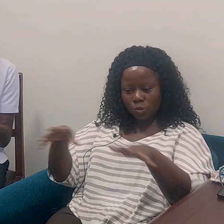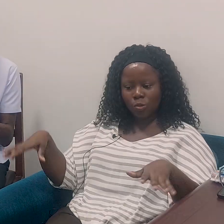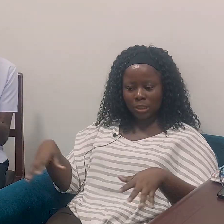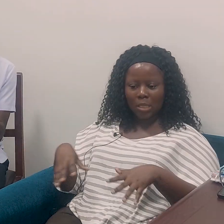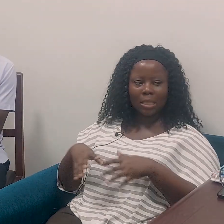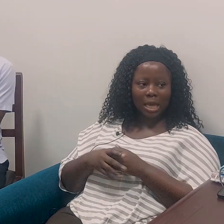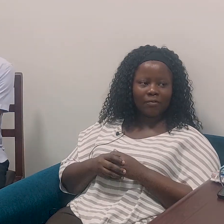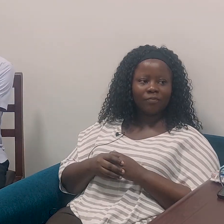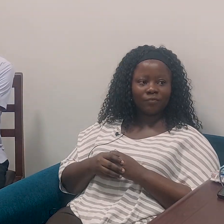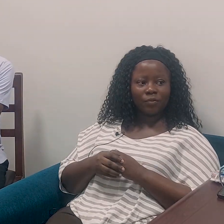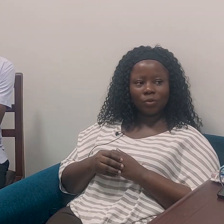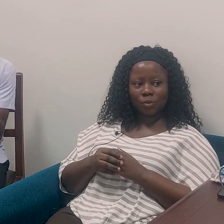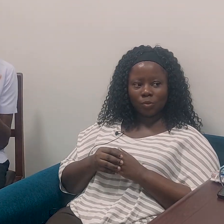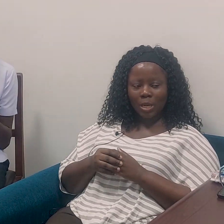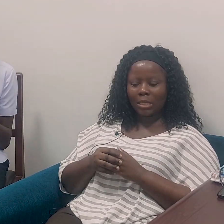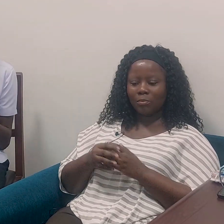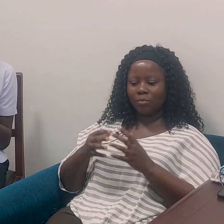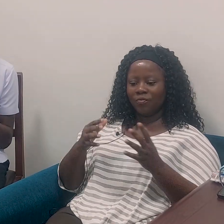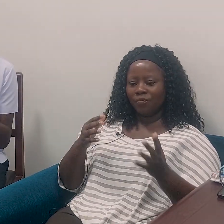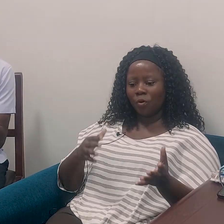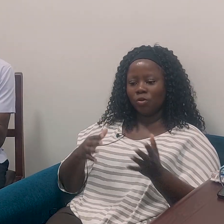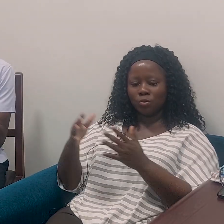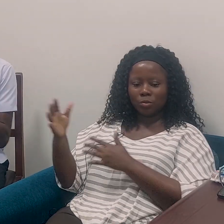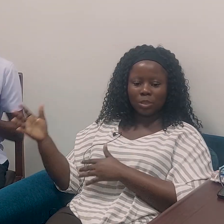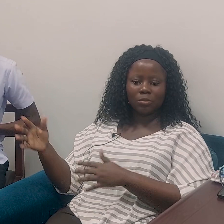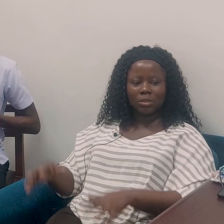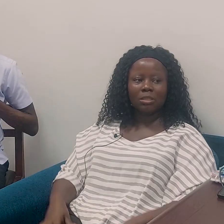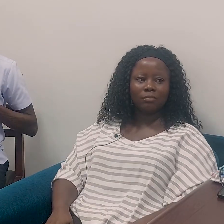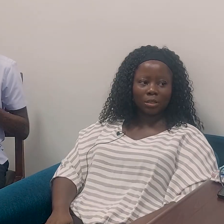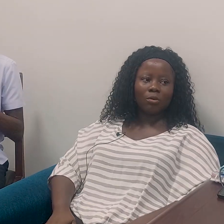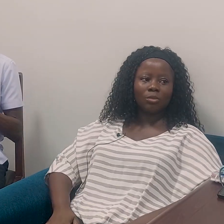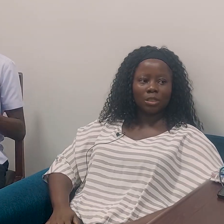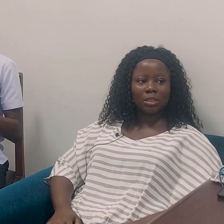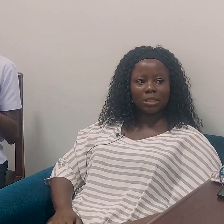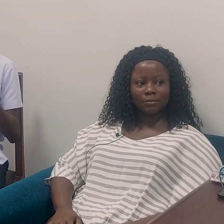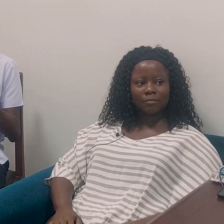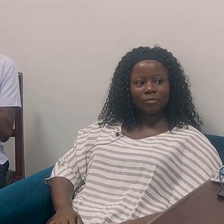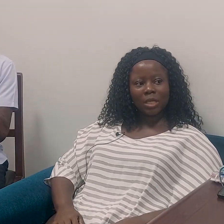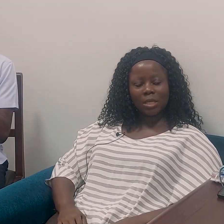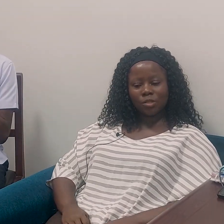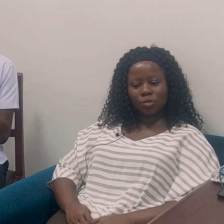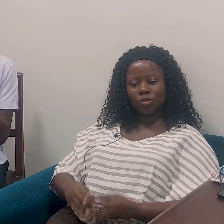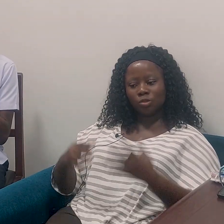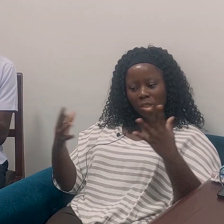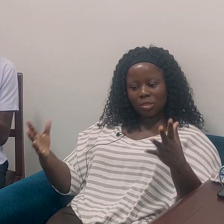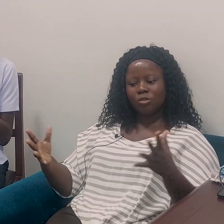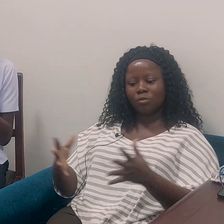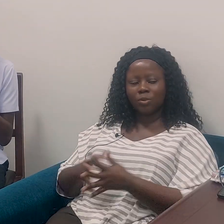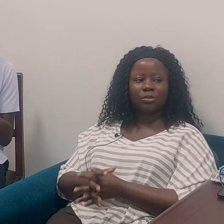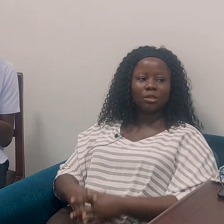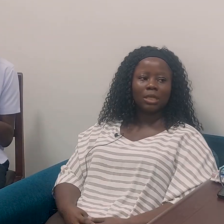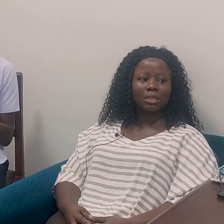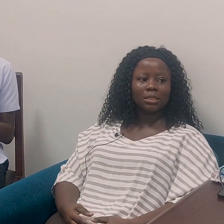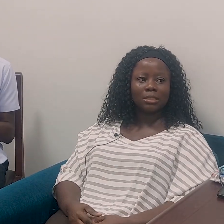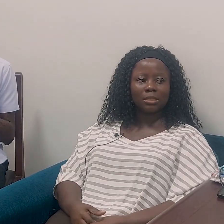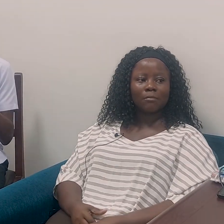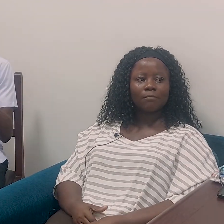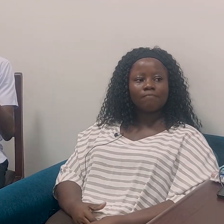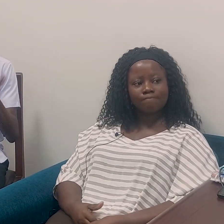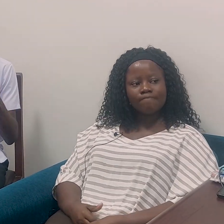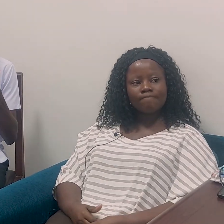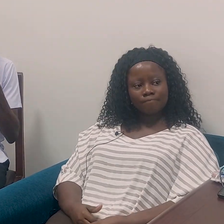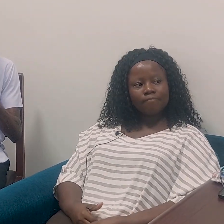and social life, right, before you would be able to leave the community. And so students should patronize this